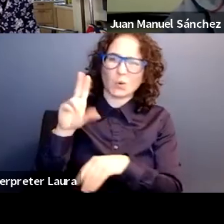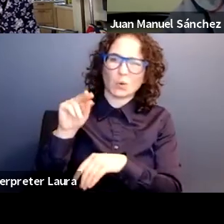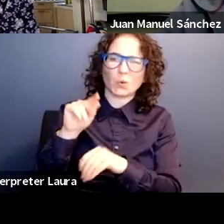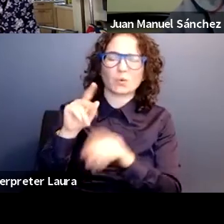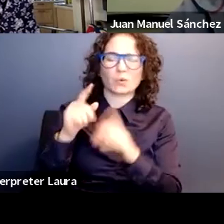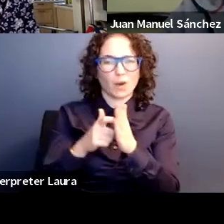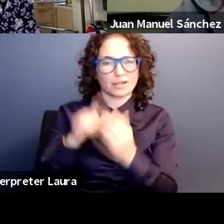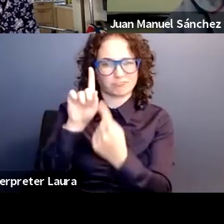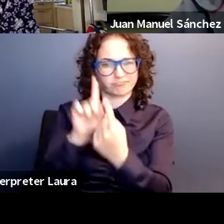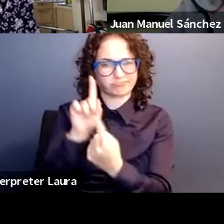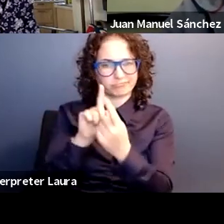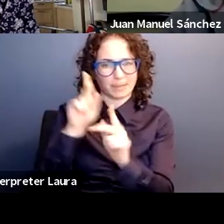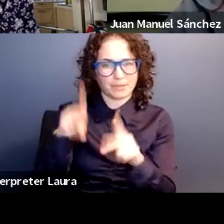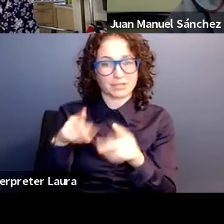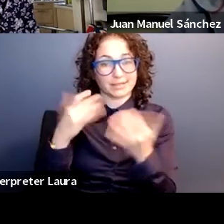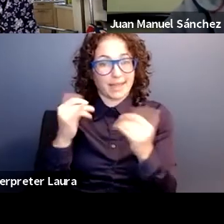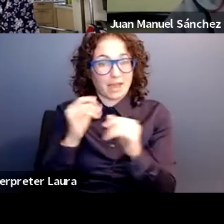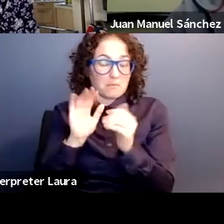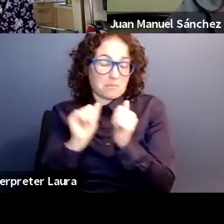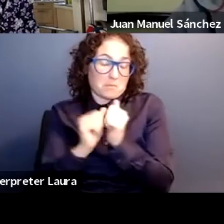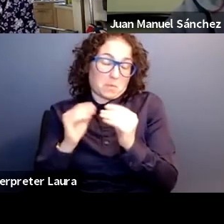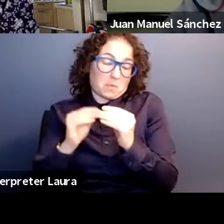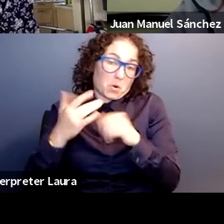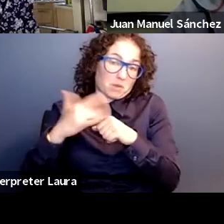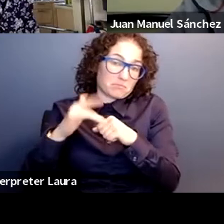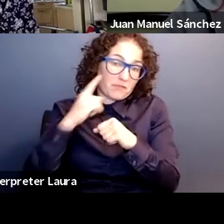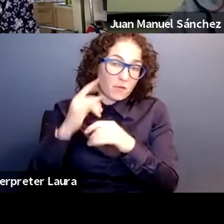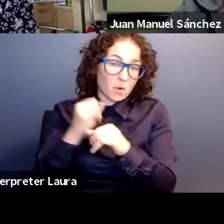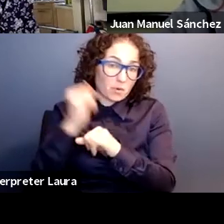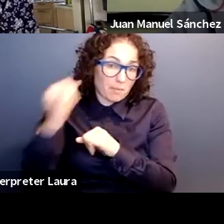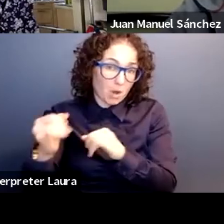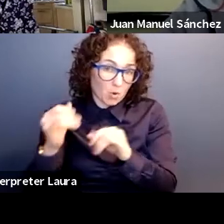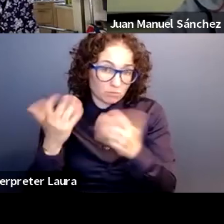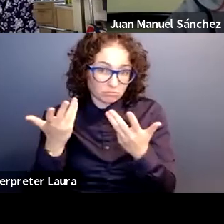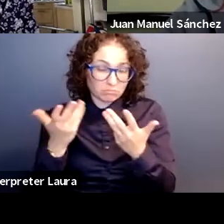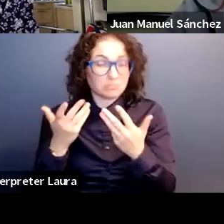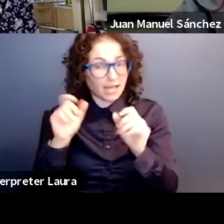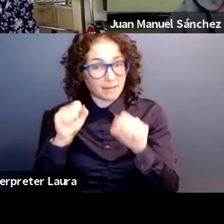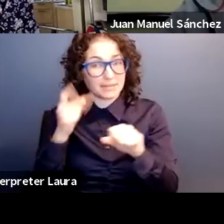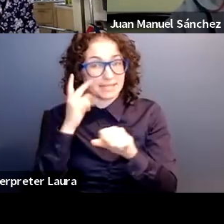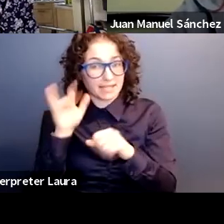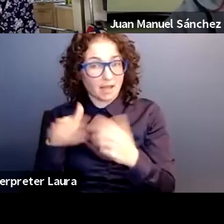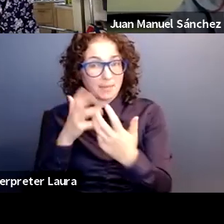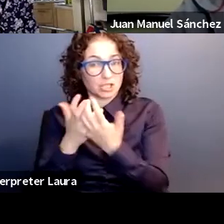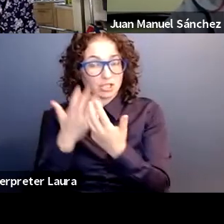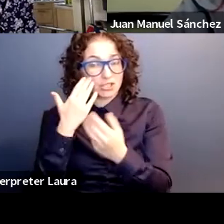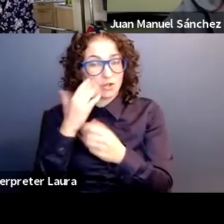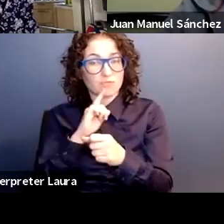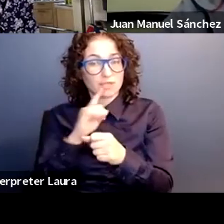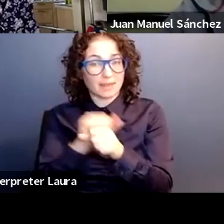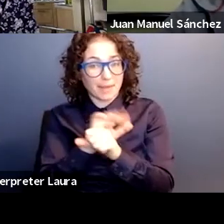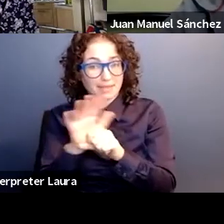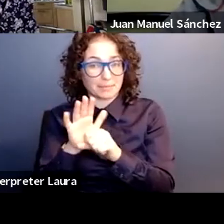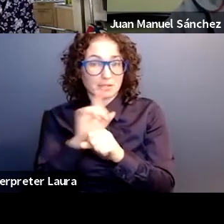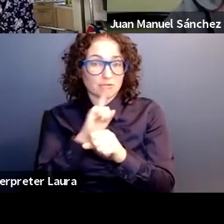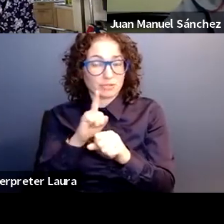are now opened more remotely. So that can be previously seen as an accommodation. I think that pandemic has shifted a bit that